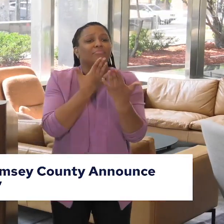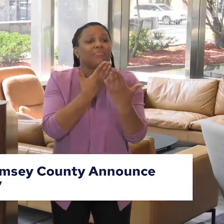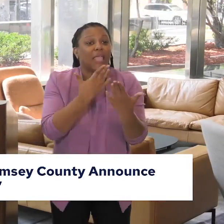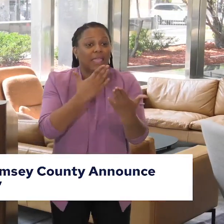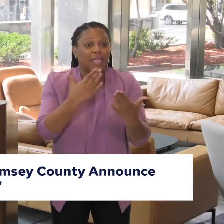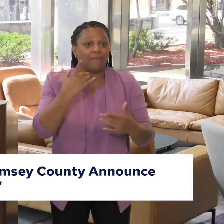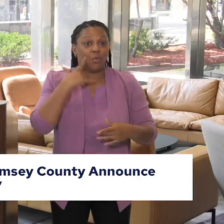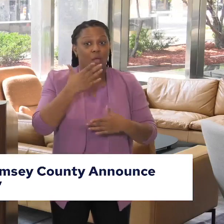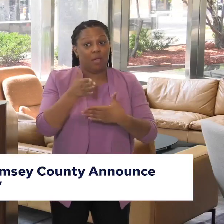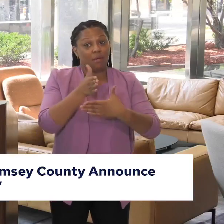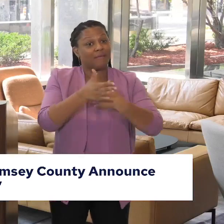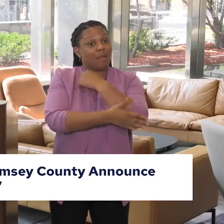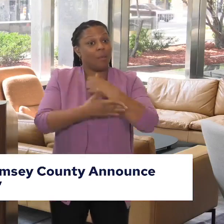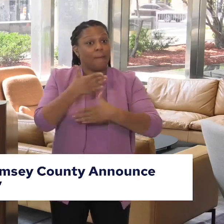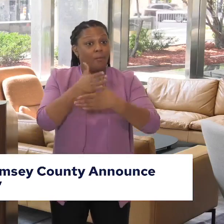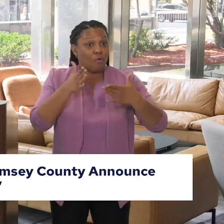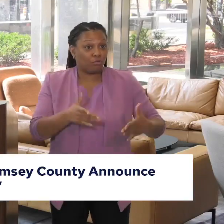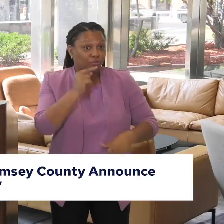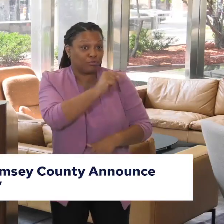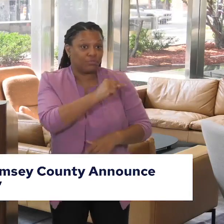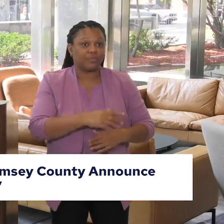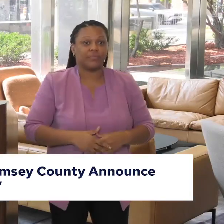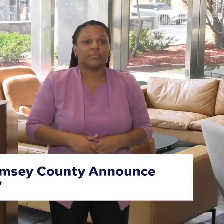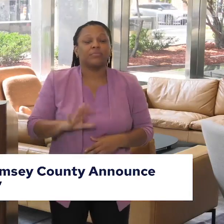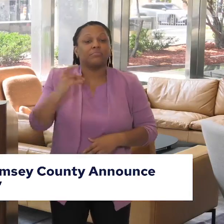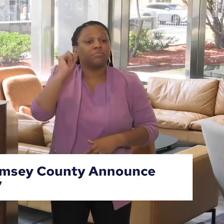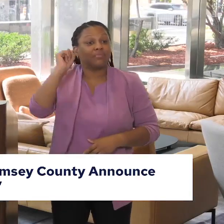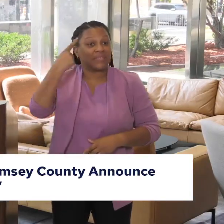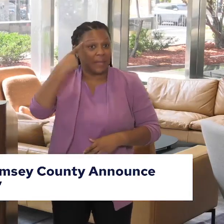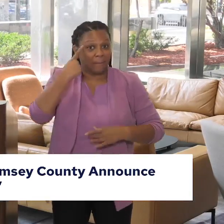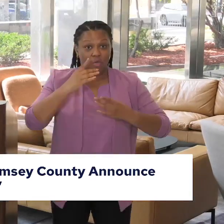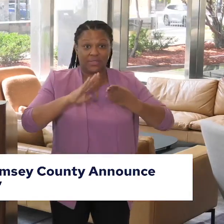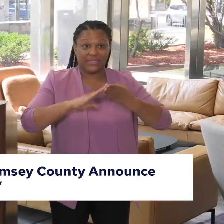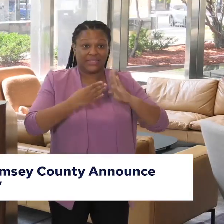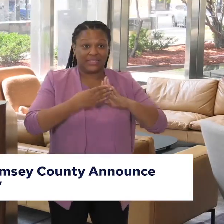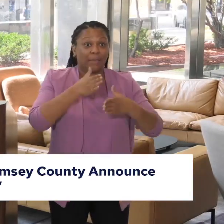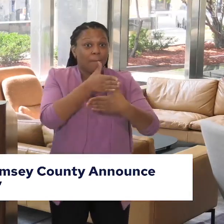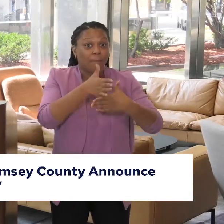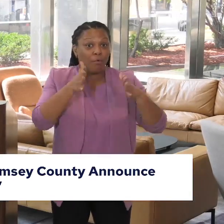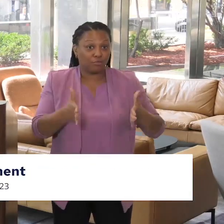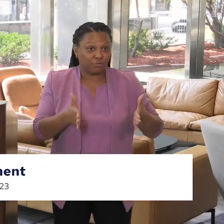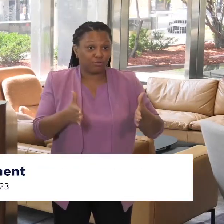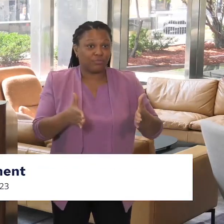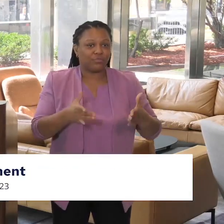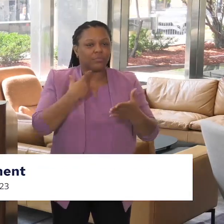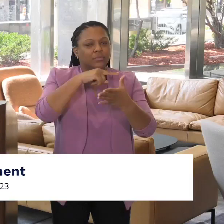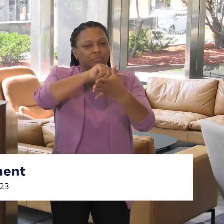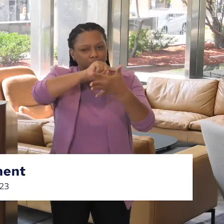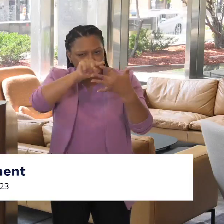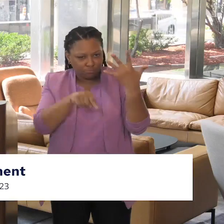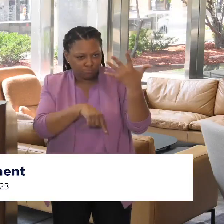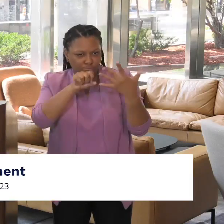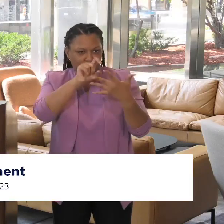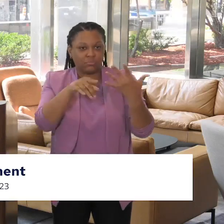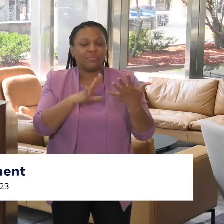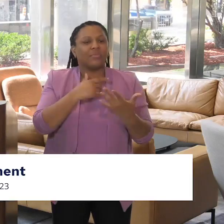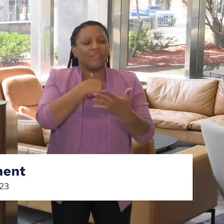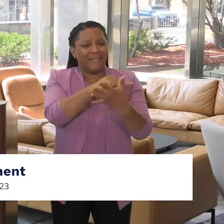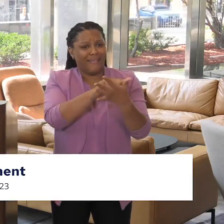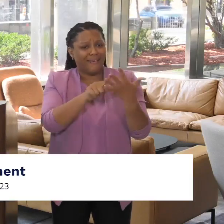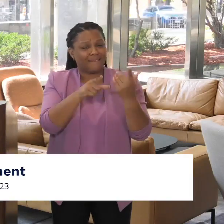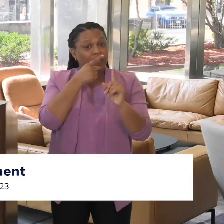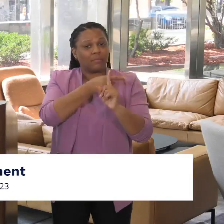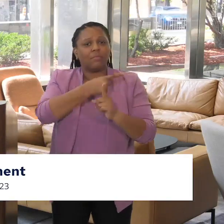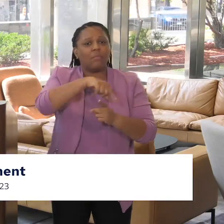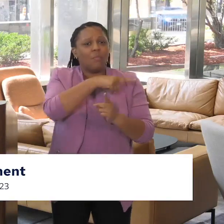and appreciate our partners at St. Paul, whether that's our Right Track or our Full Stack initiatives, who work hard to make